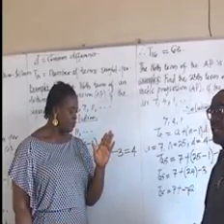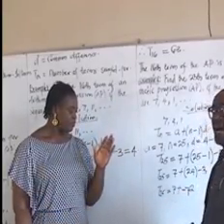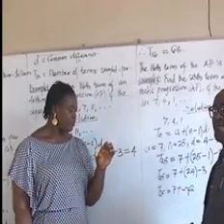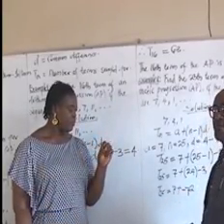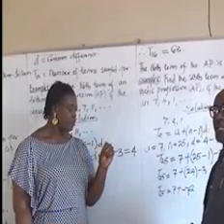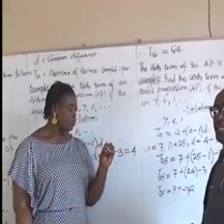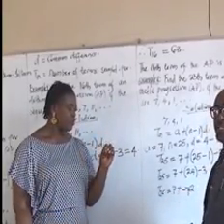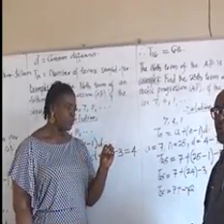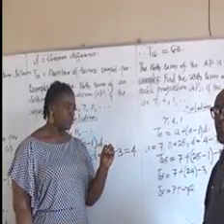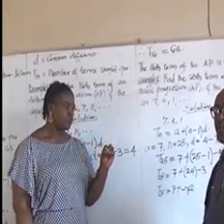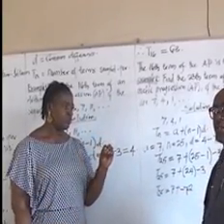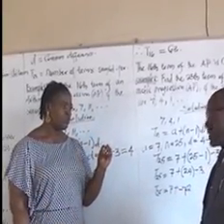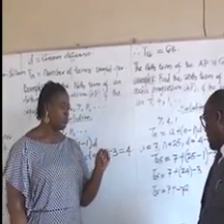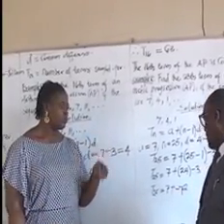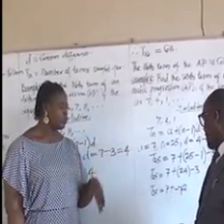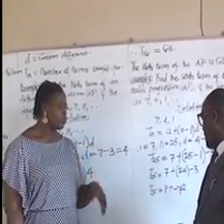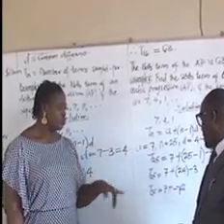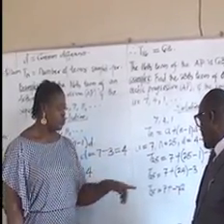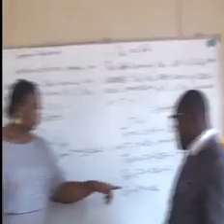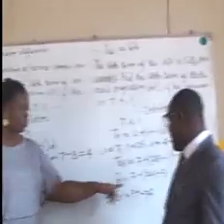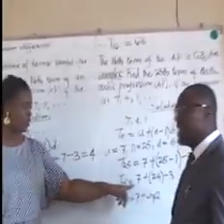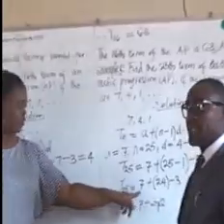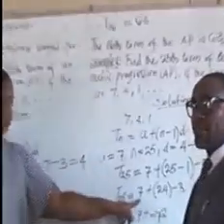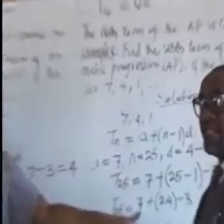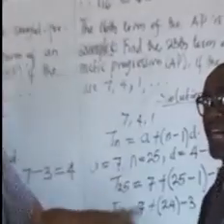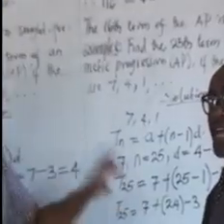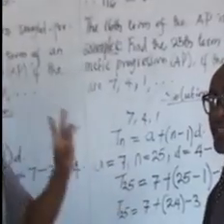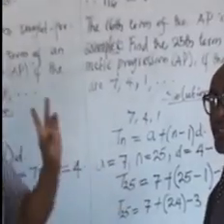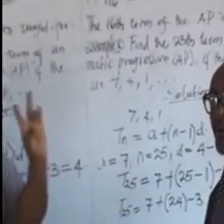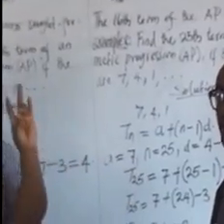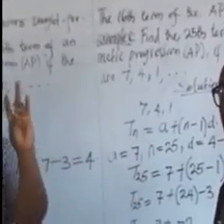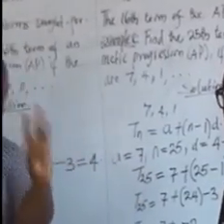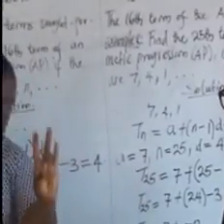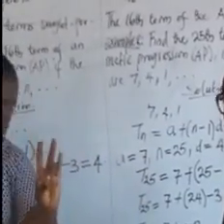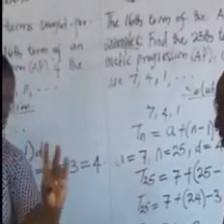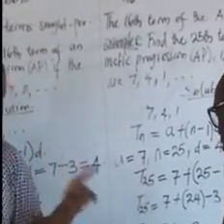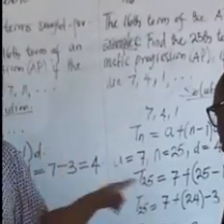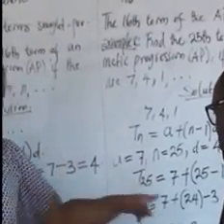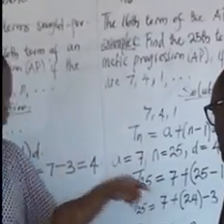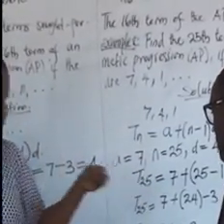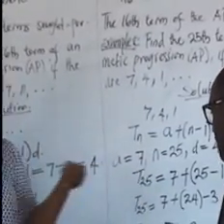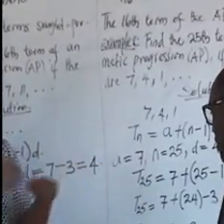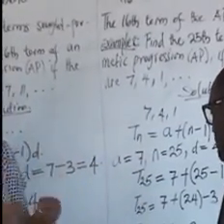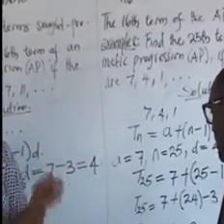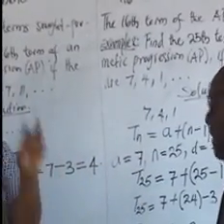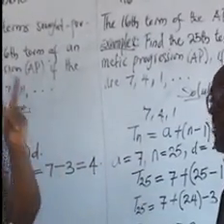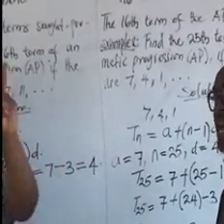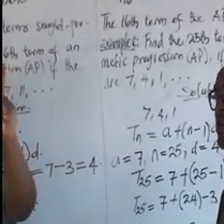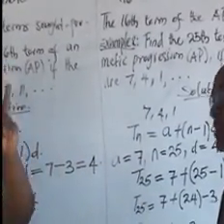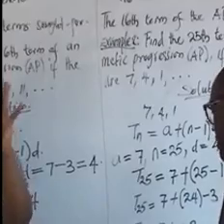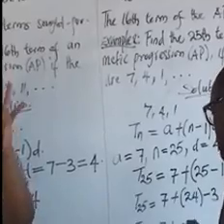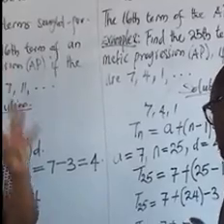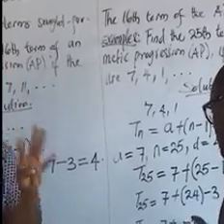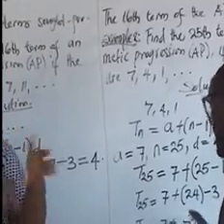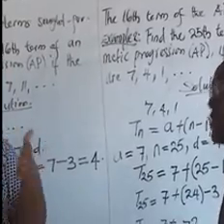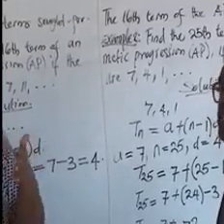Some students have challenge with this symbol like this, the signs on the board. 7 plus